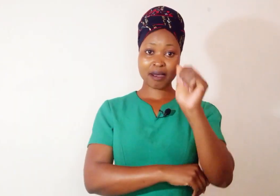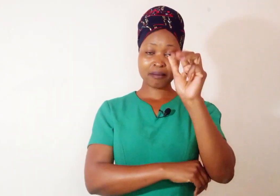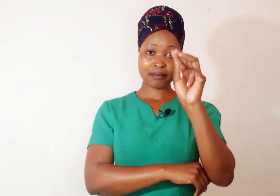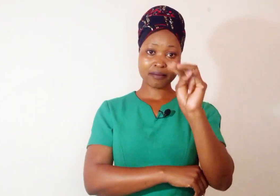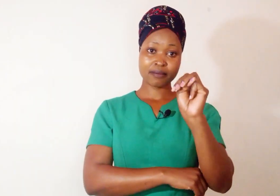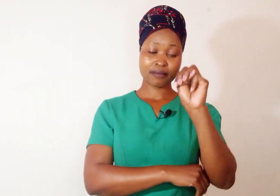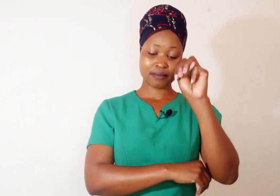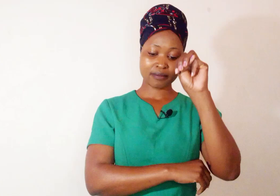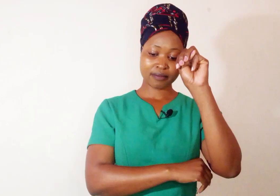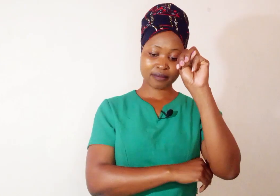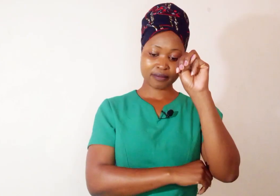Psalm